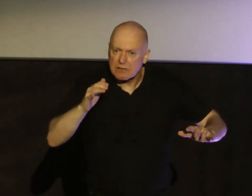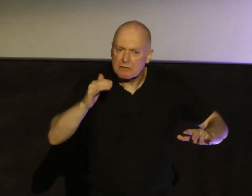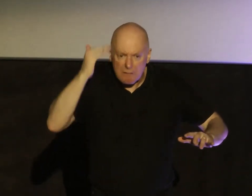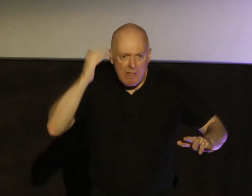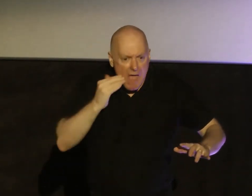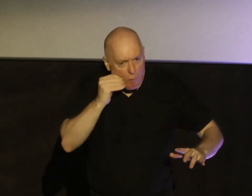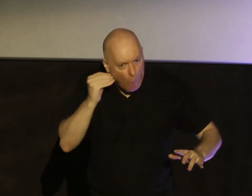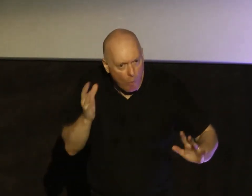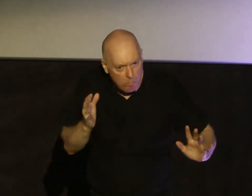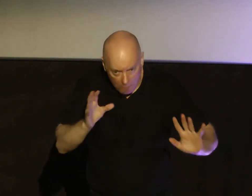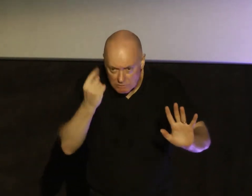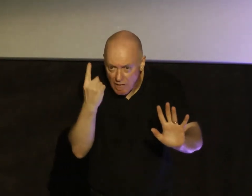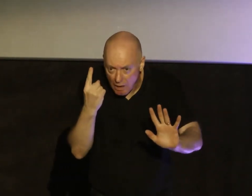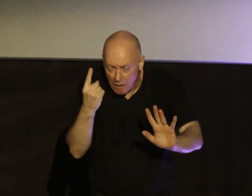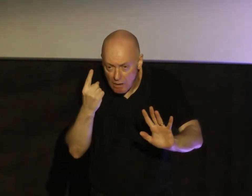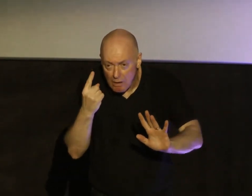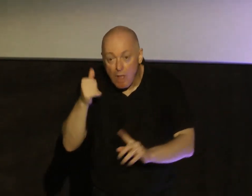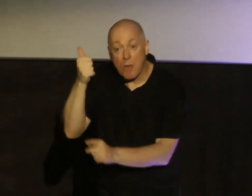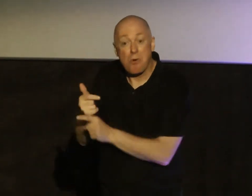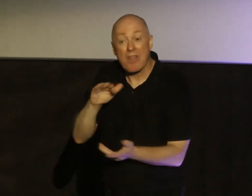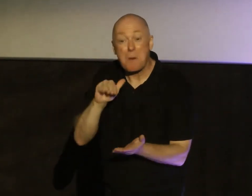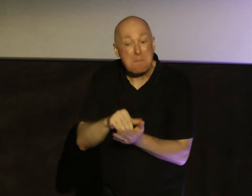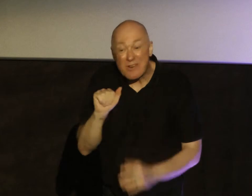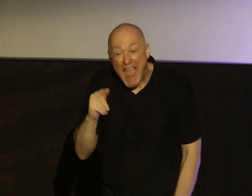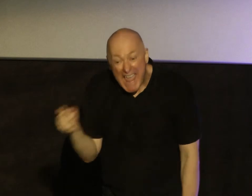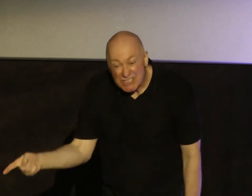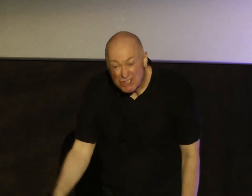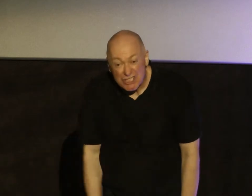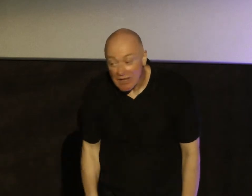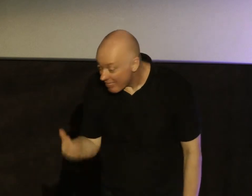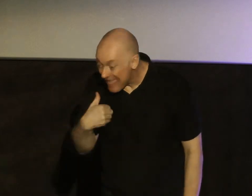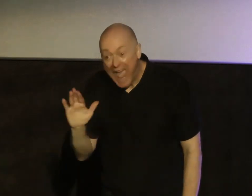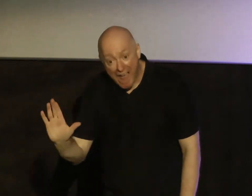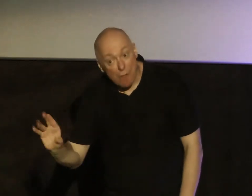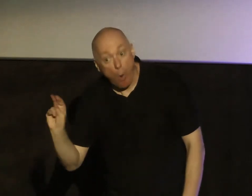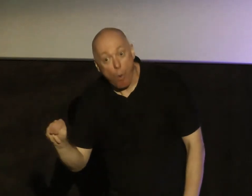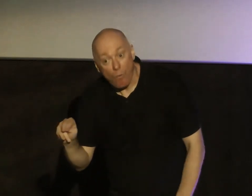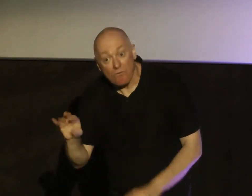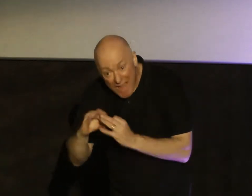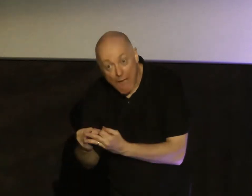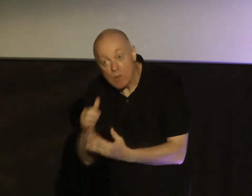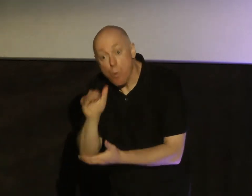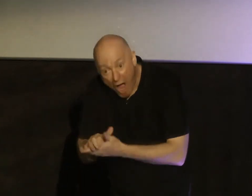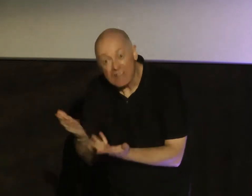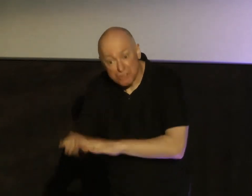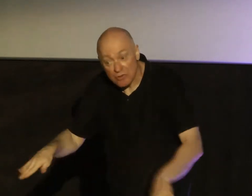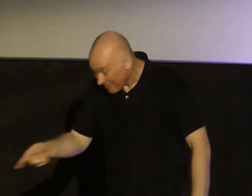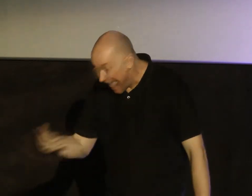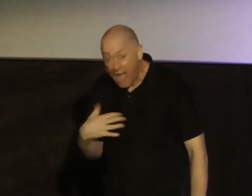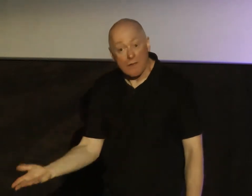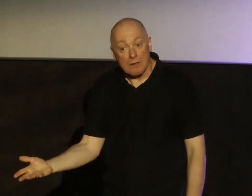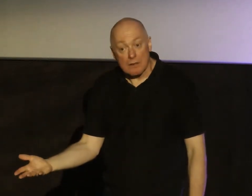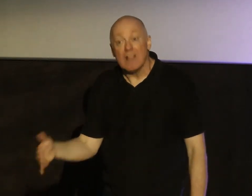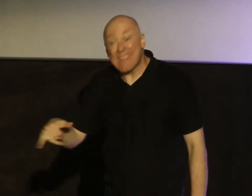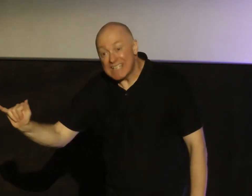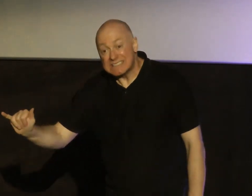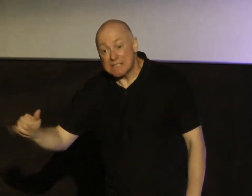leader. Now you got to understand, these brothers are middle-aged men with their own families, with their own wives, their own children, and they still live with their